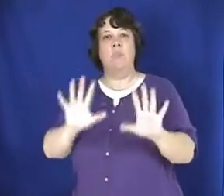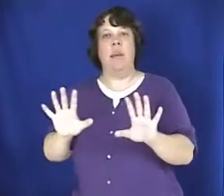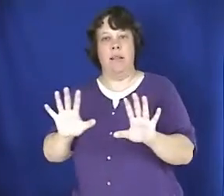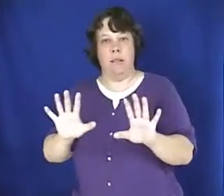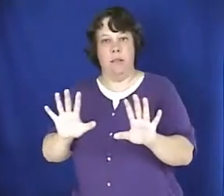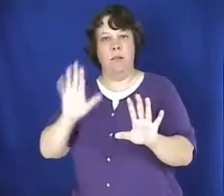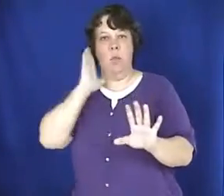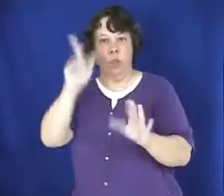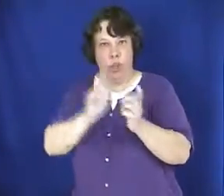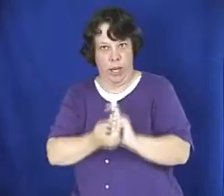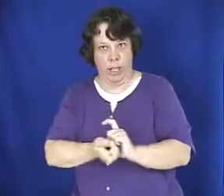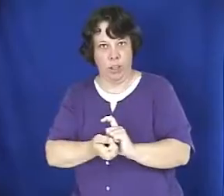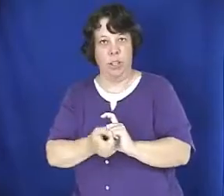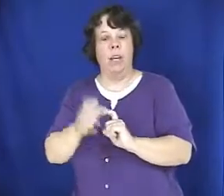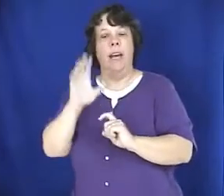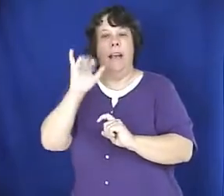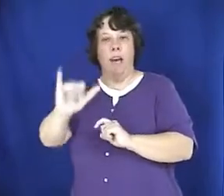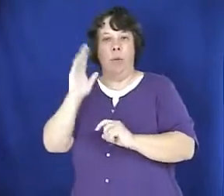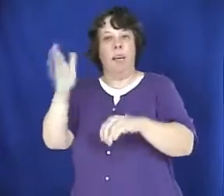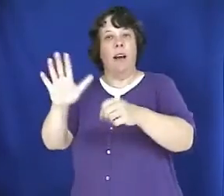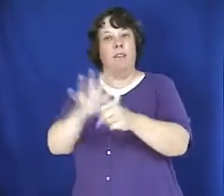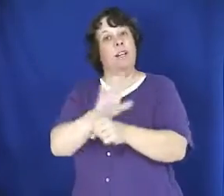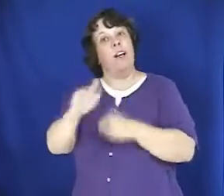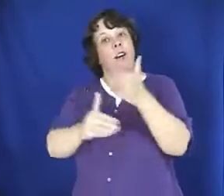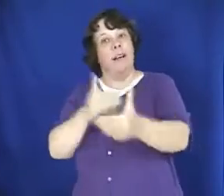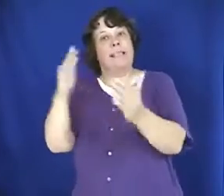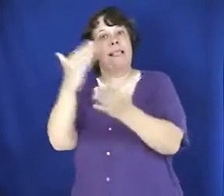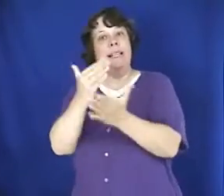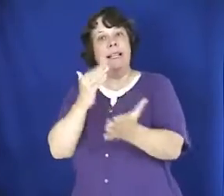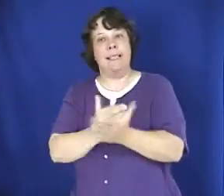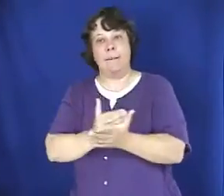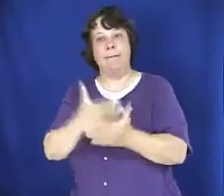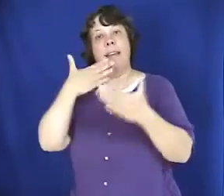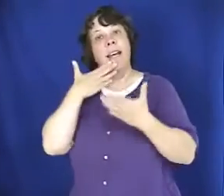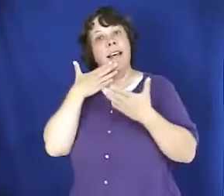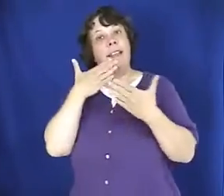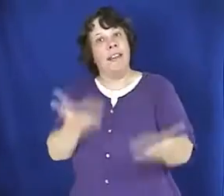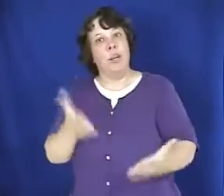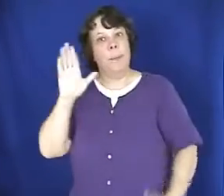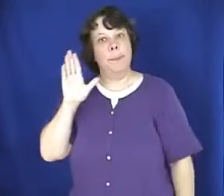space will change. And that will be covered in our next lesson. Thank you.